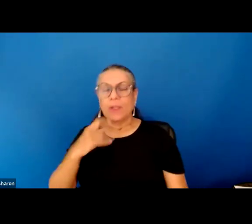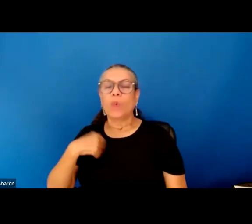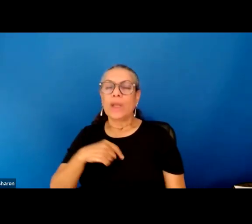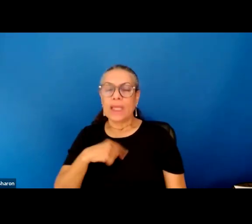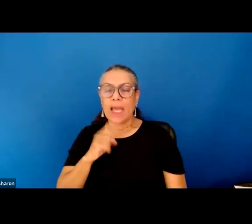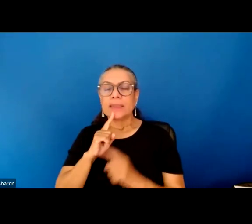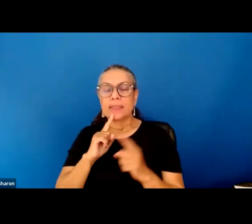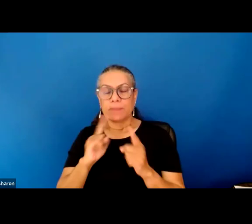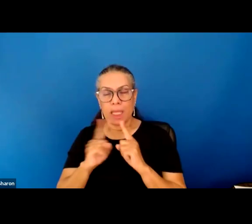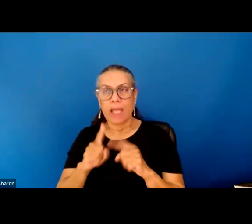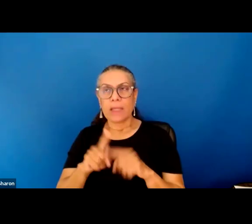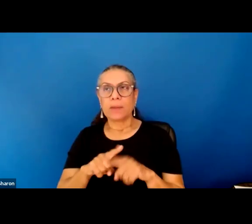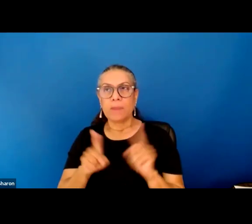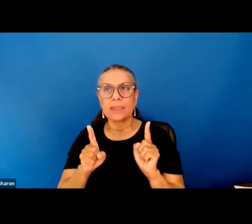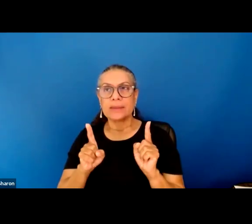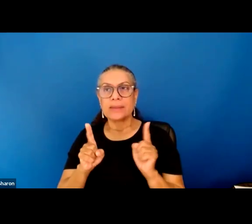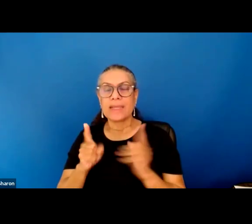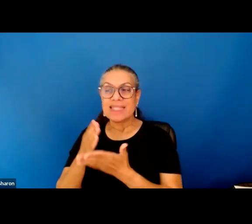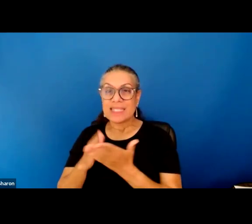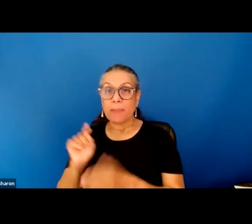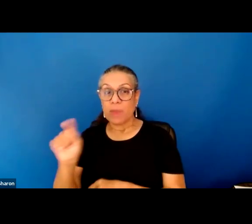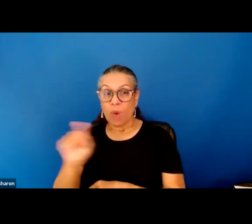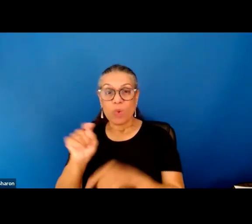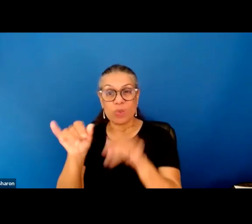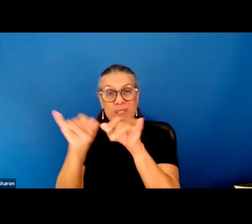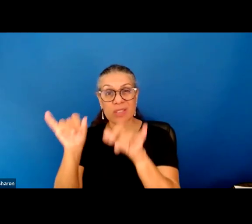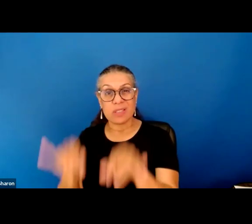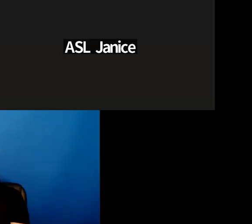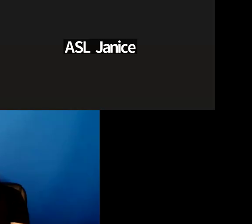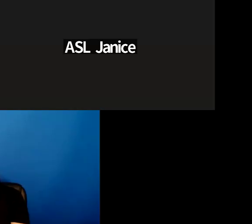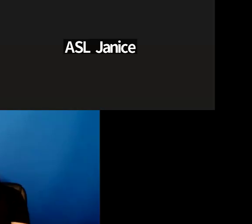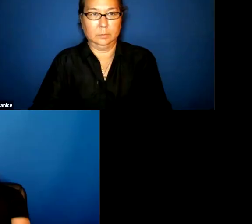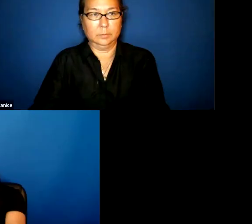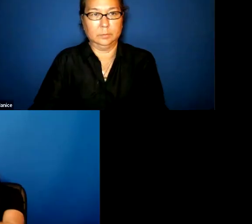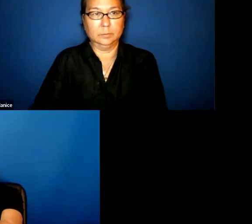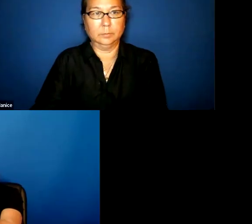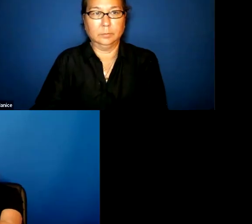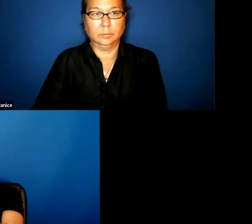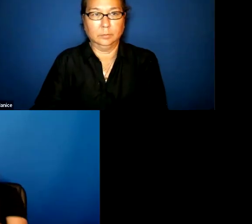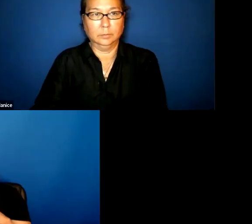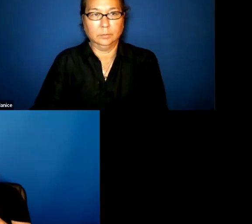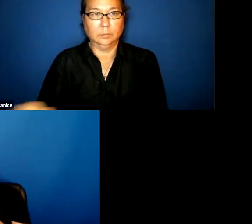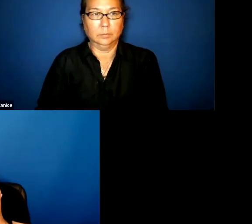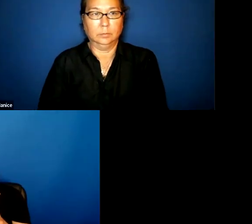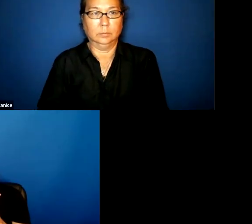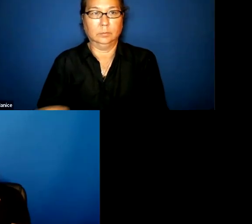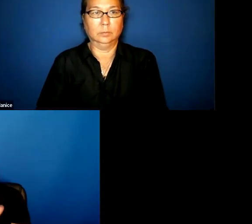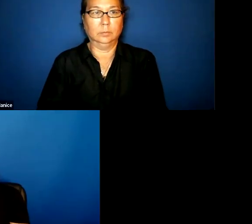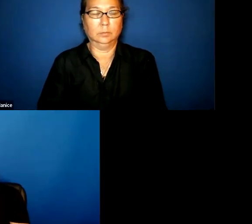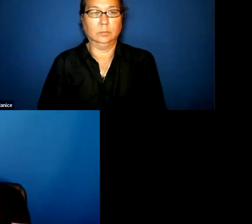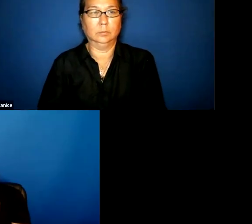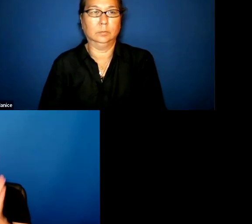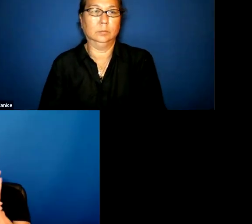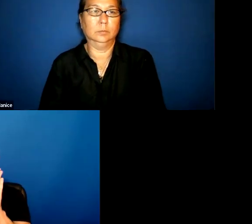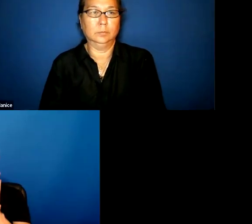imagine, some of those systems are pretty cemented in with how often grades are collected in